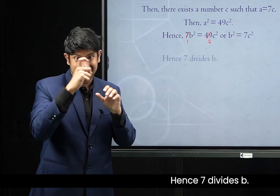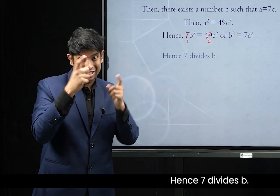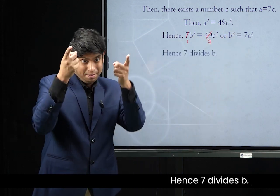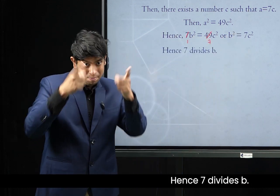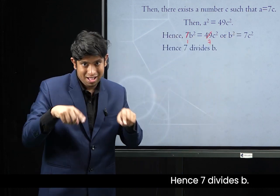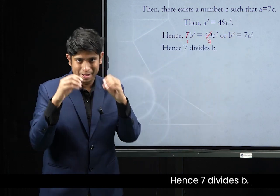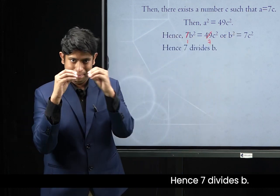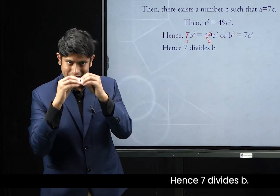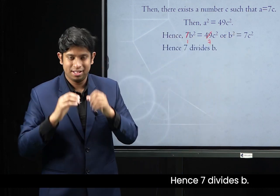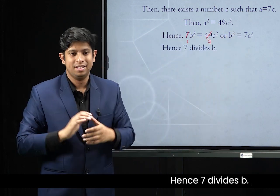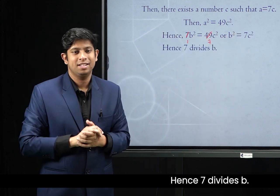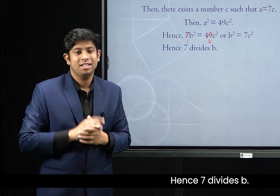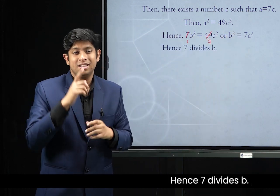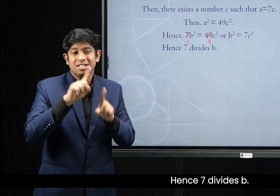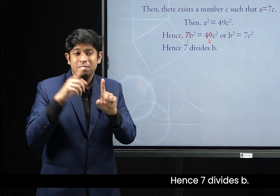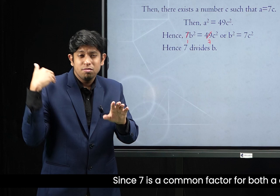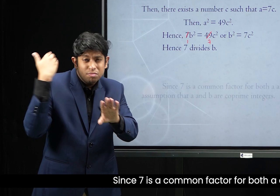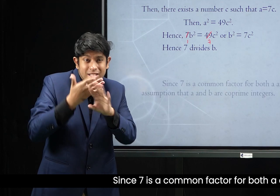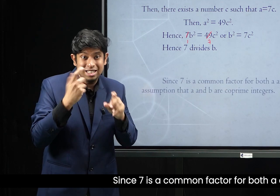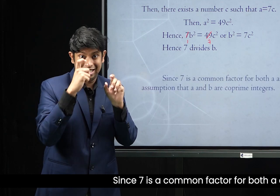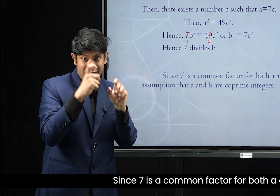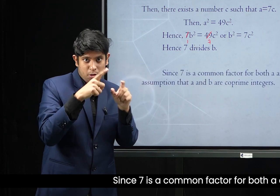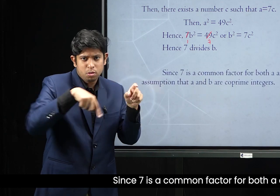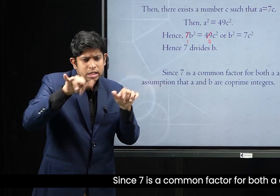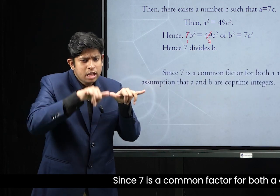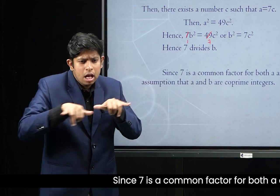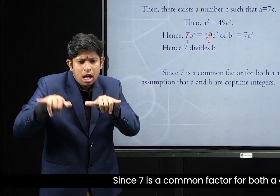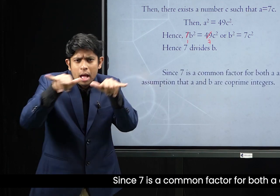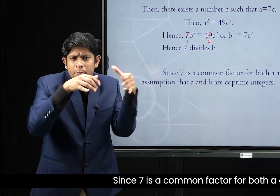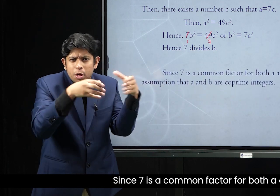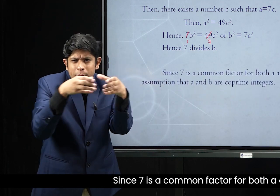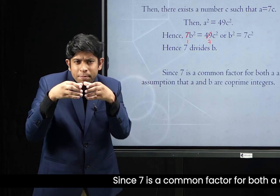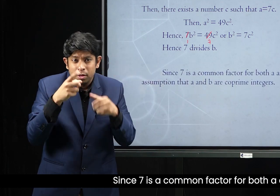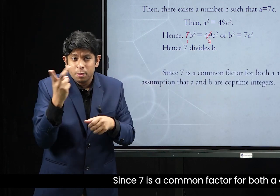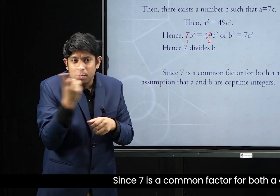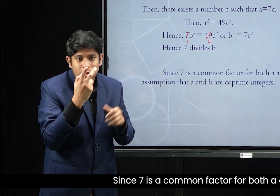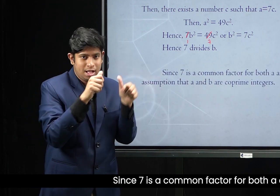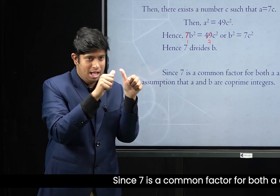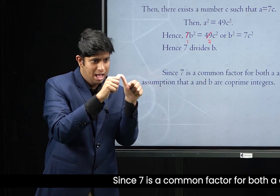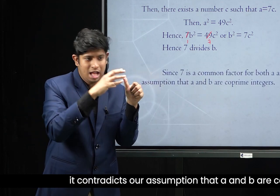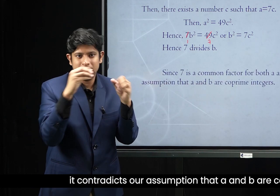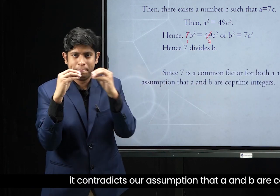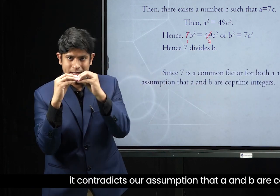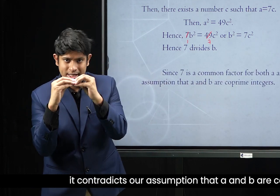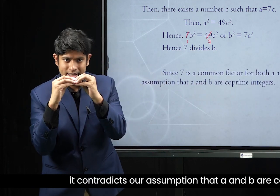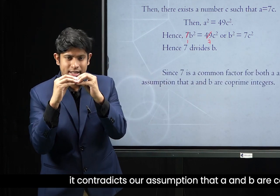Hence, 7 divides b. Since 7 is a common factor for both a and b, it contradicts our